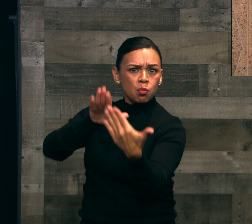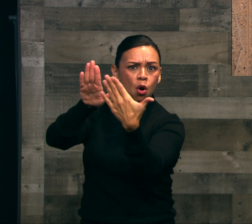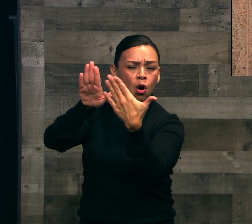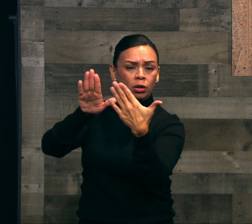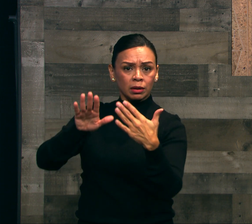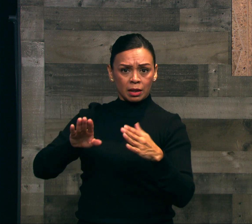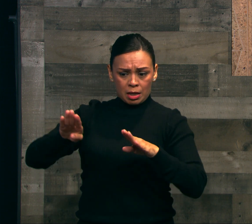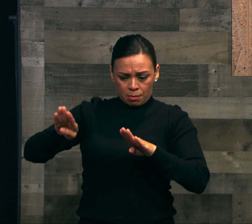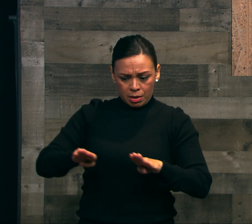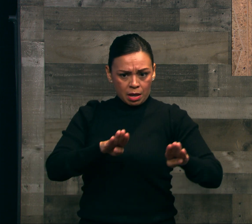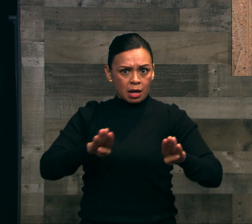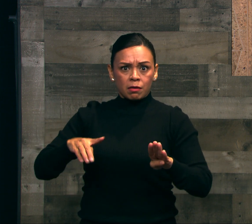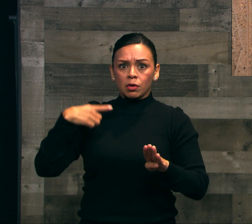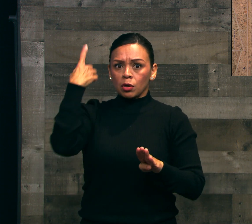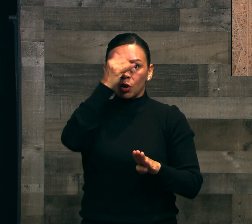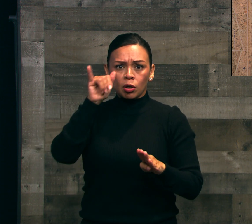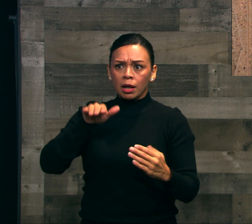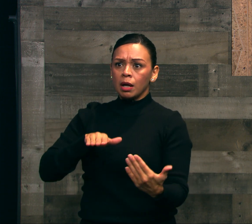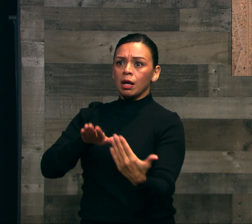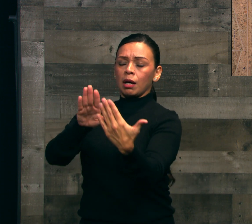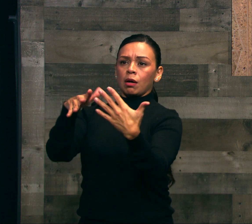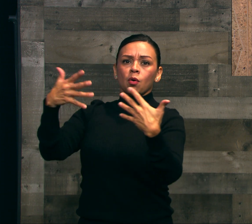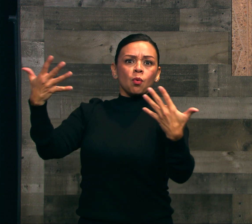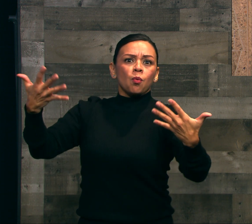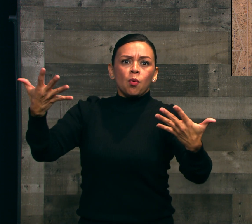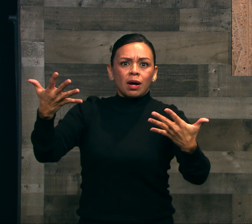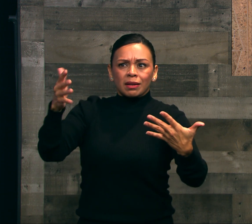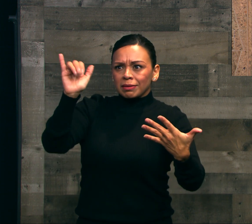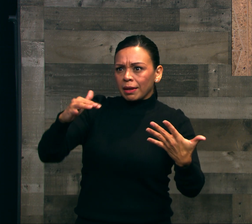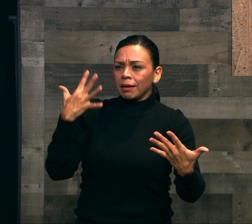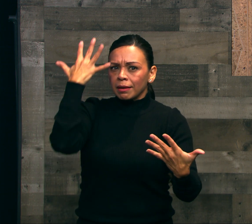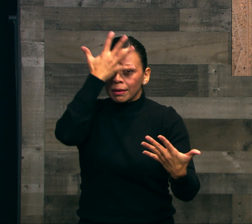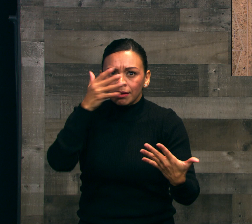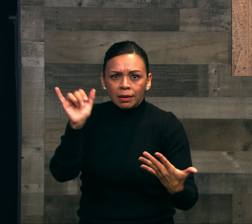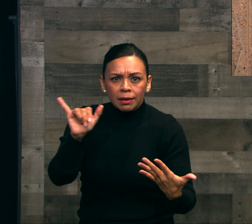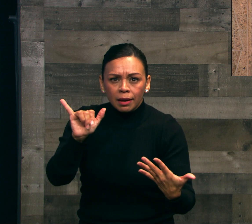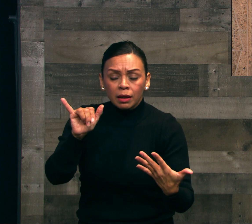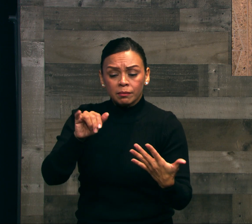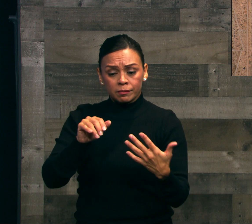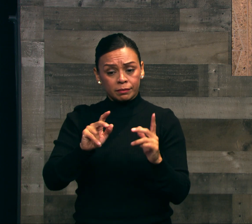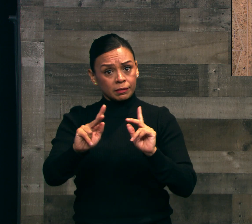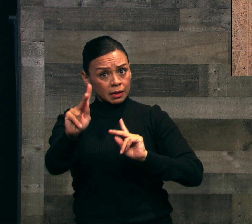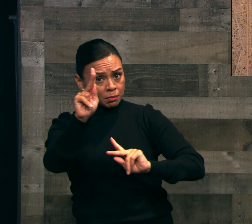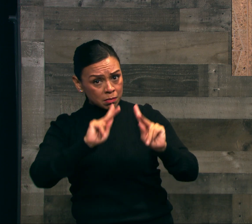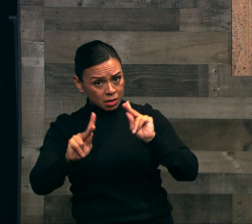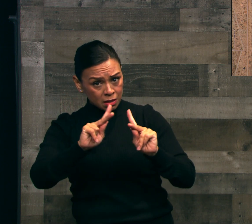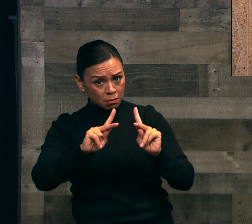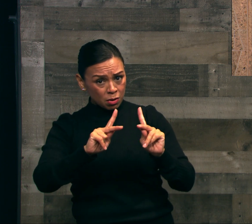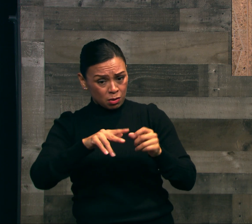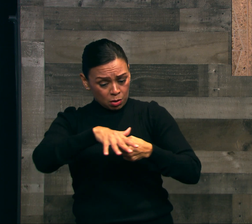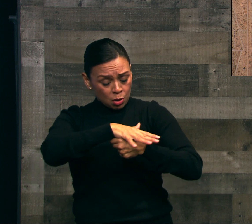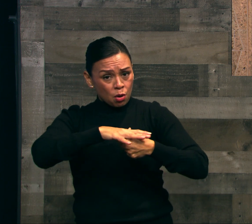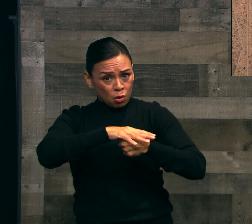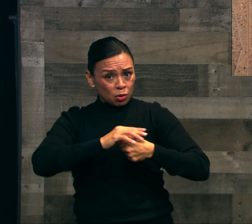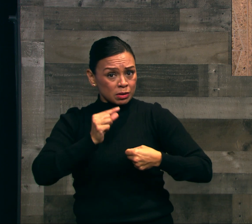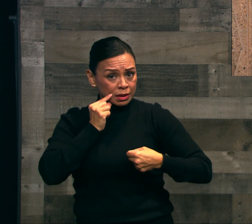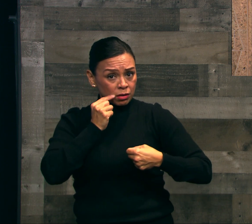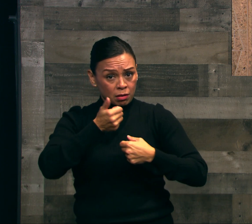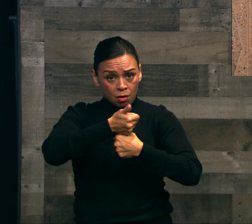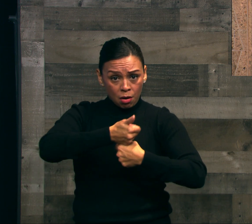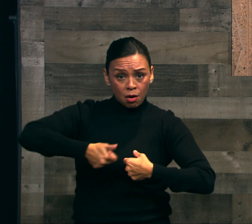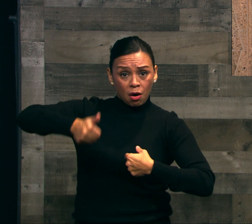our belief? How do we act upon that belief? What do the local